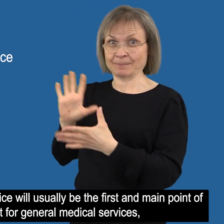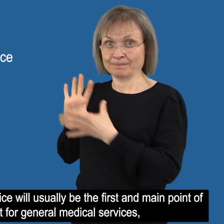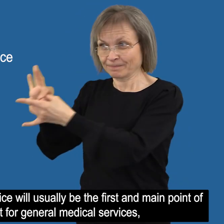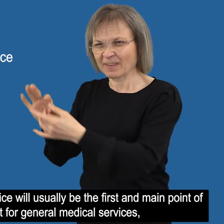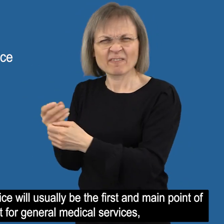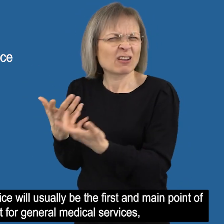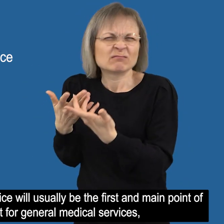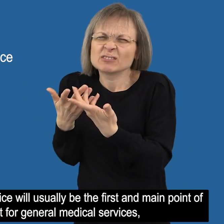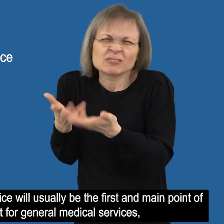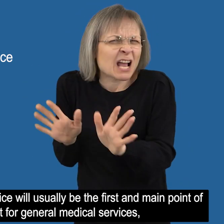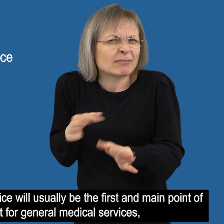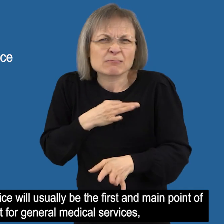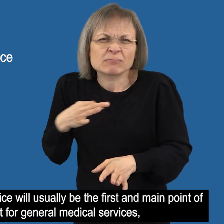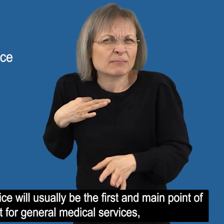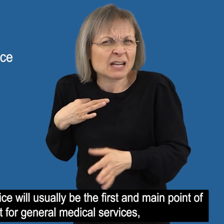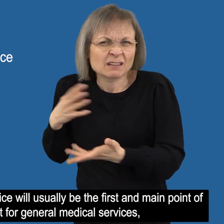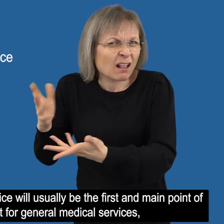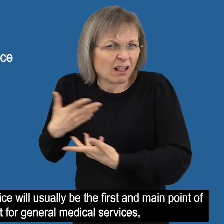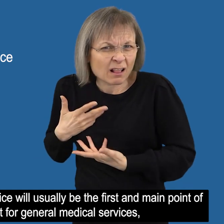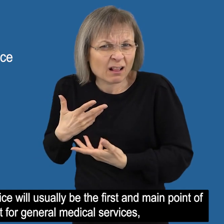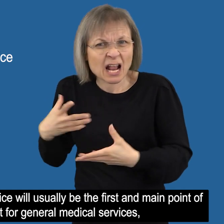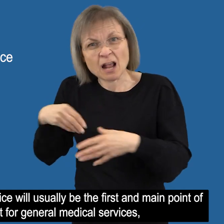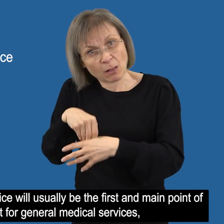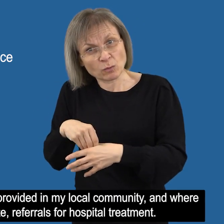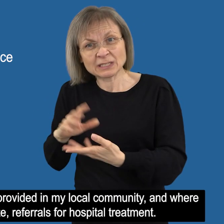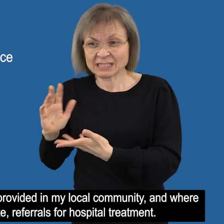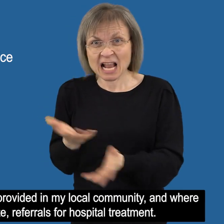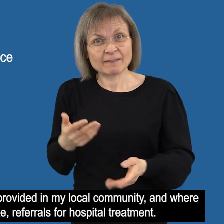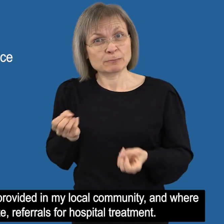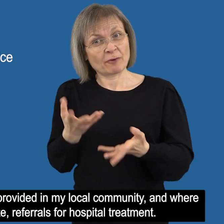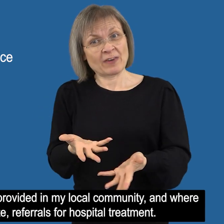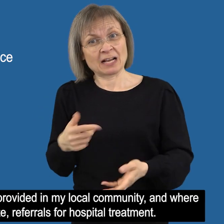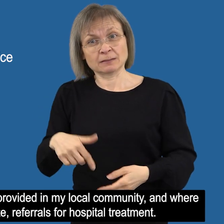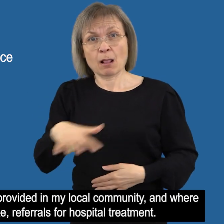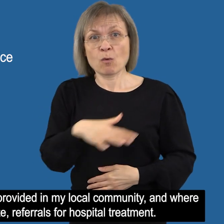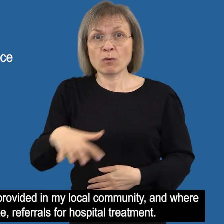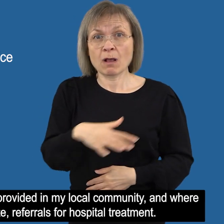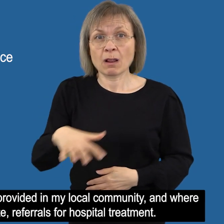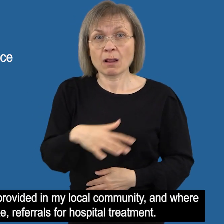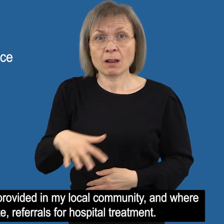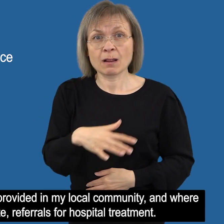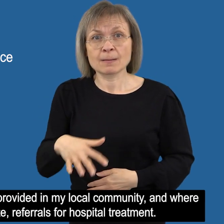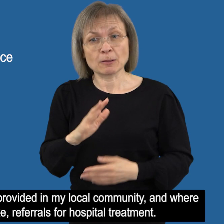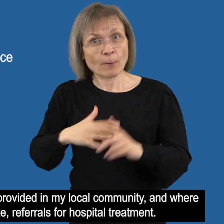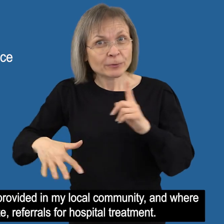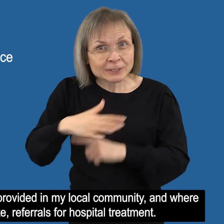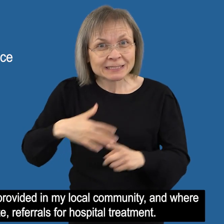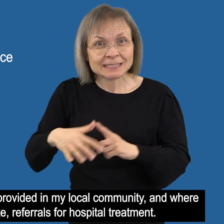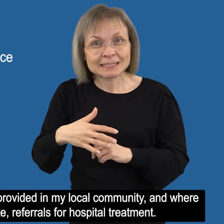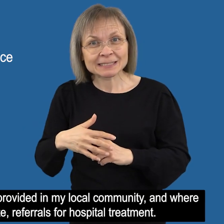My local GP practice will usually be the first and main point of contact for general medical services, including